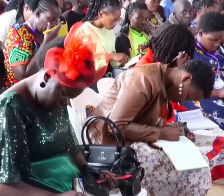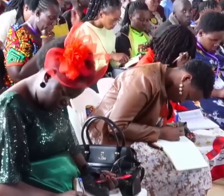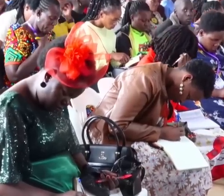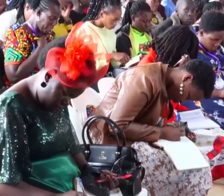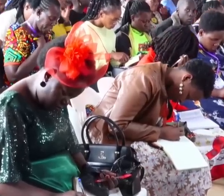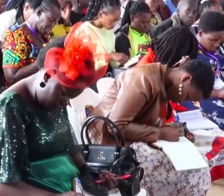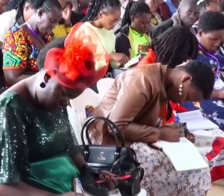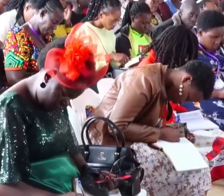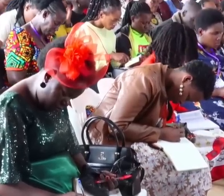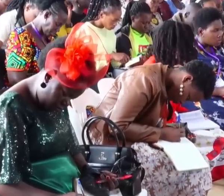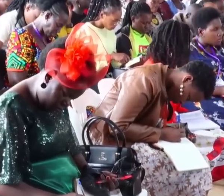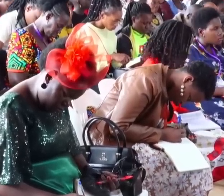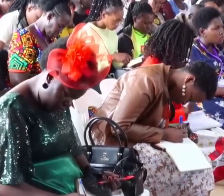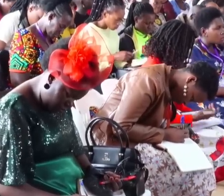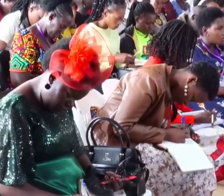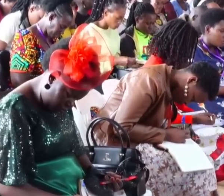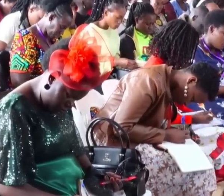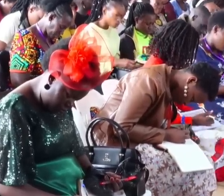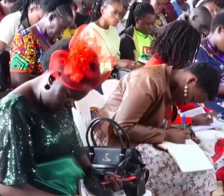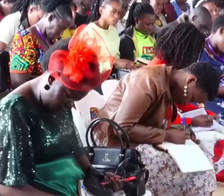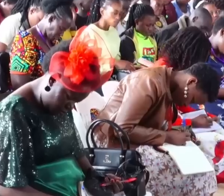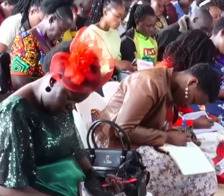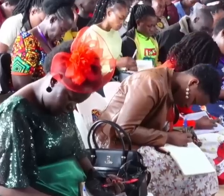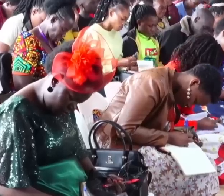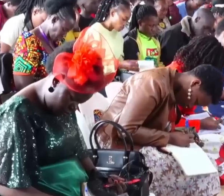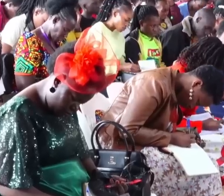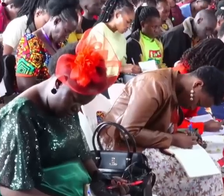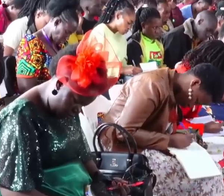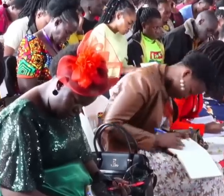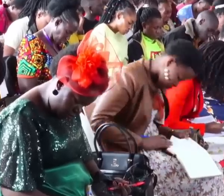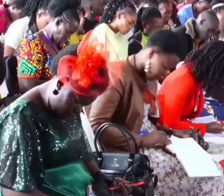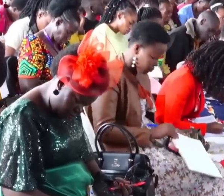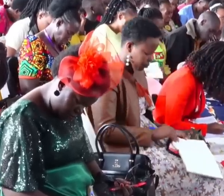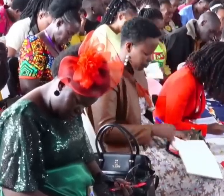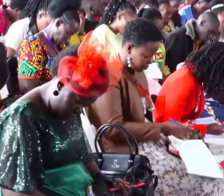us. Ephesians 2 verse 4.